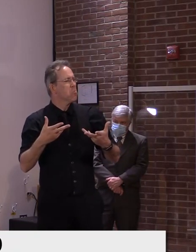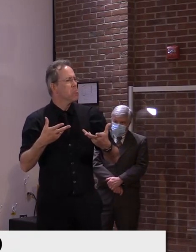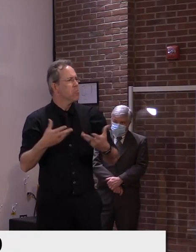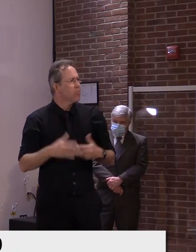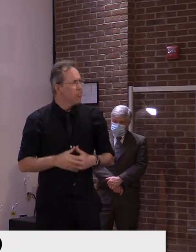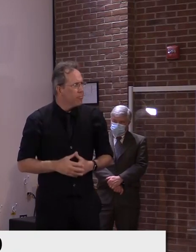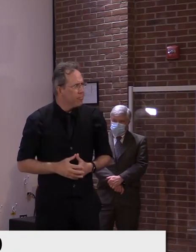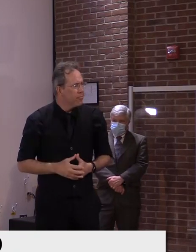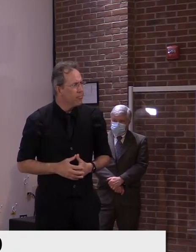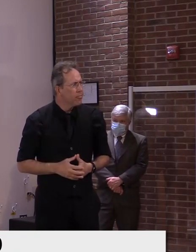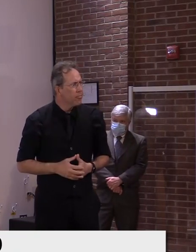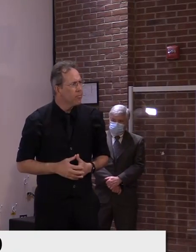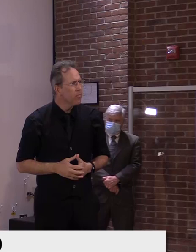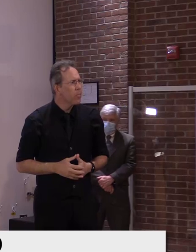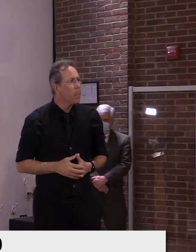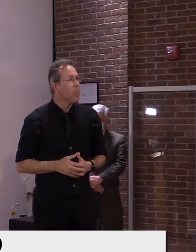1 in a million